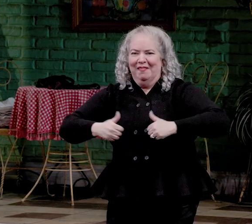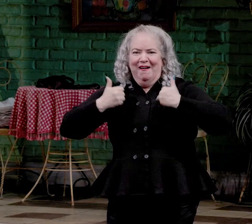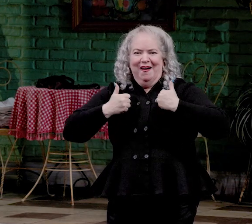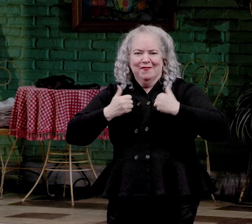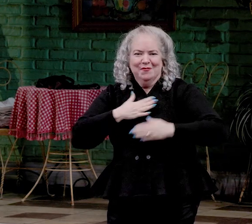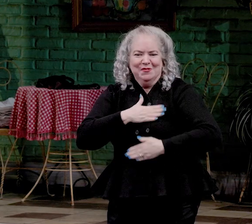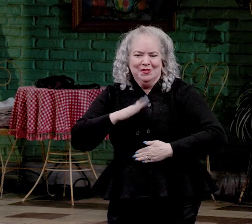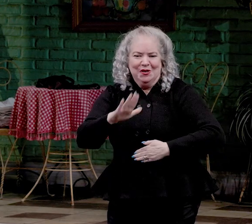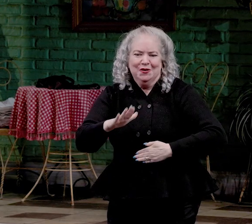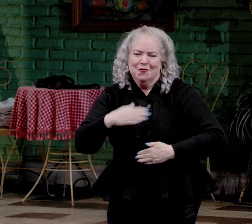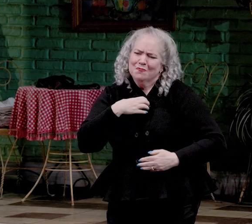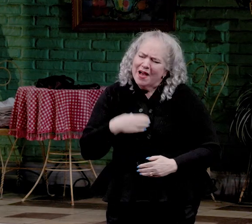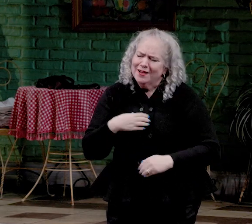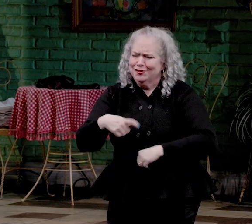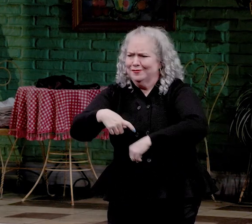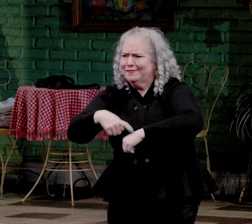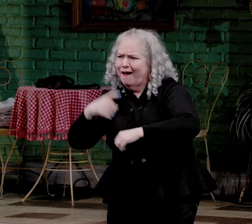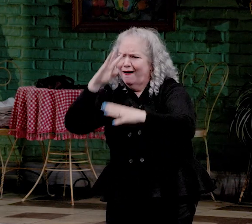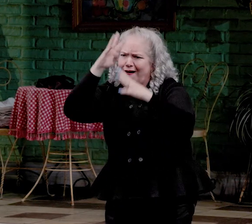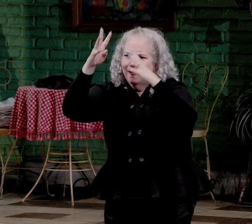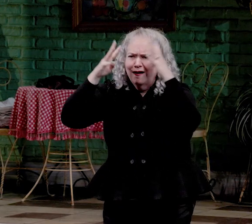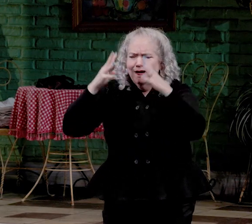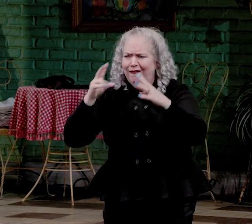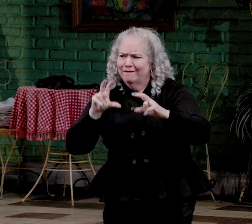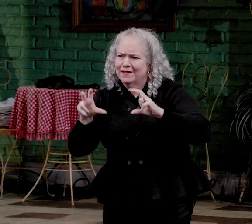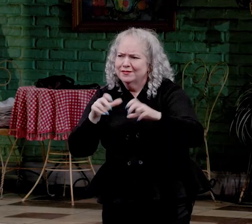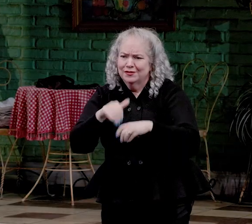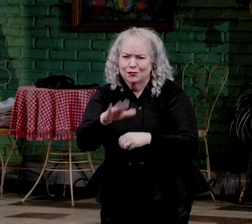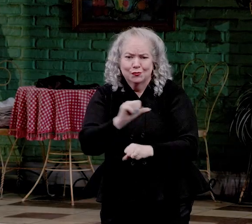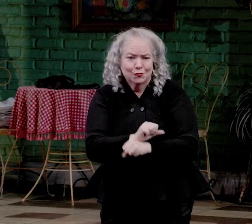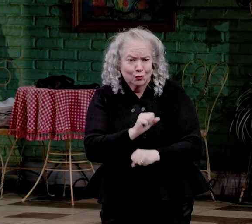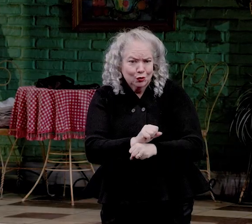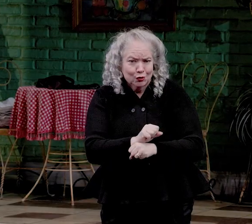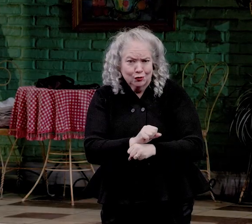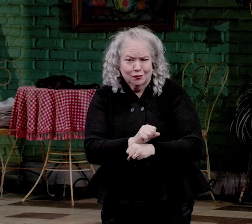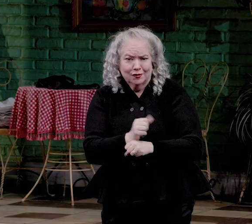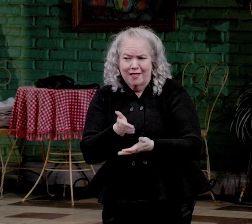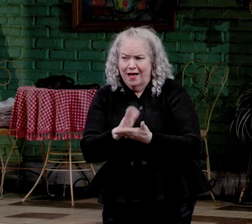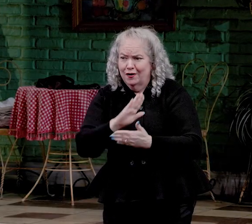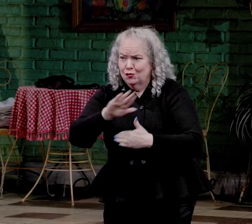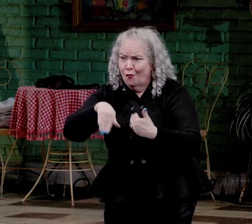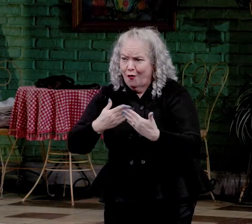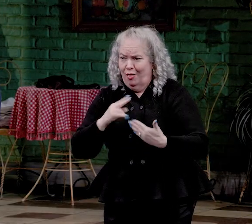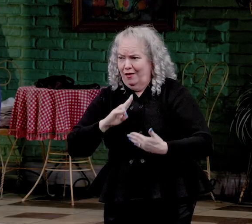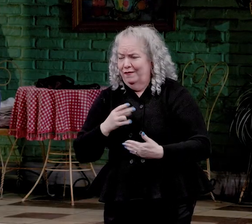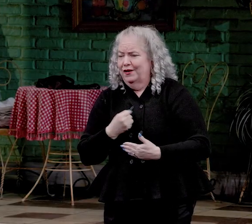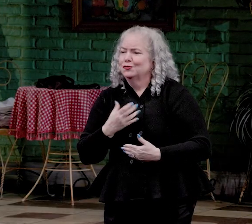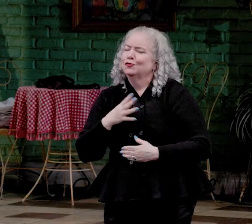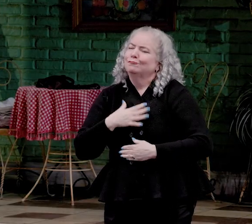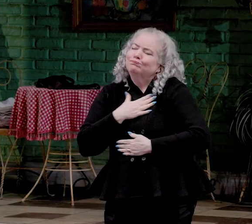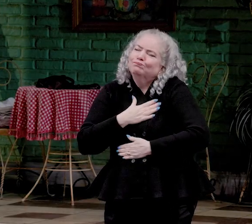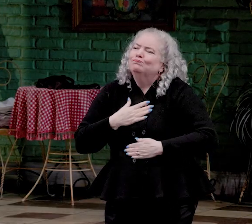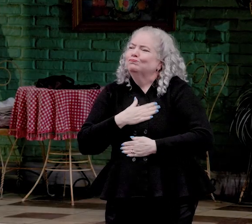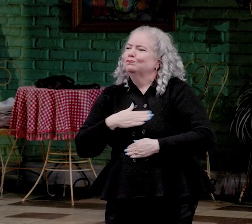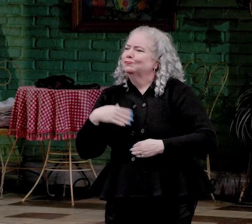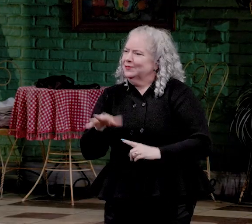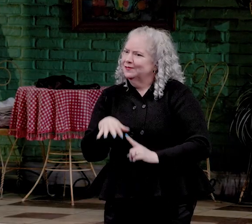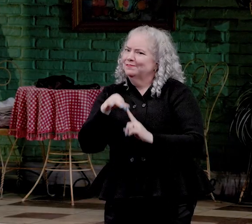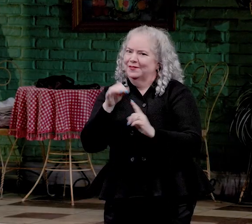your passion, time, and creativity invested in your work that allows us all to enjoy these exceptional